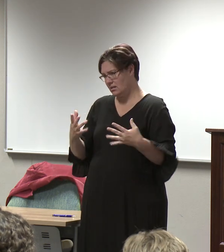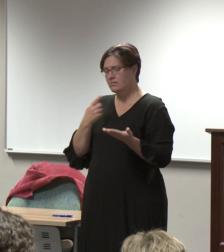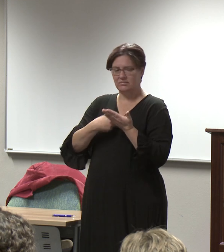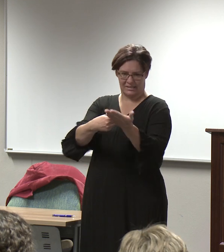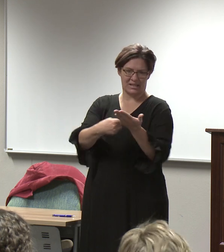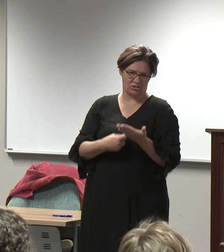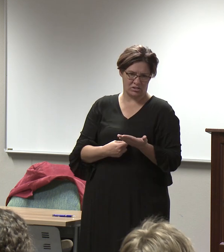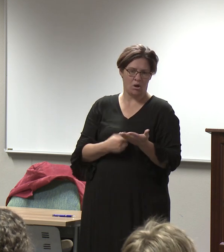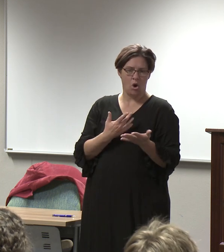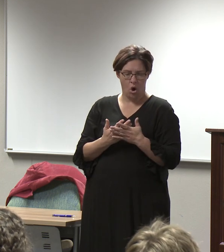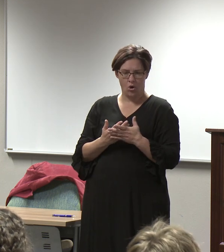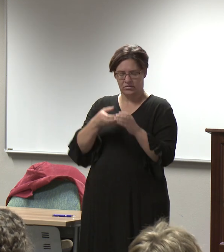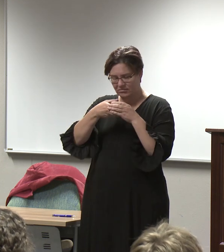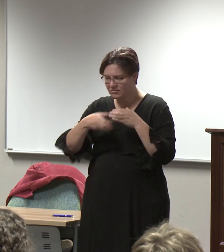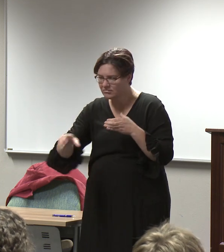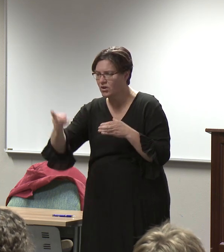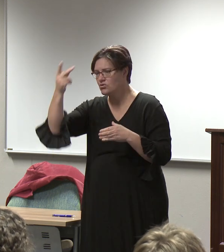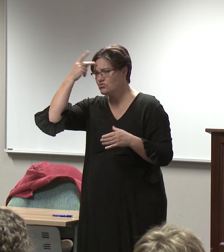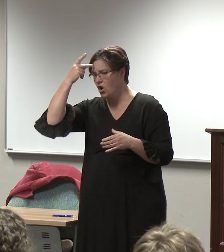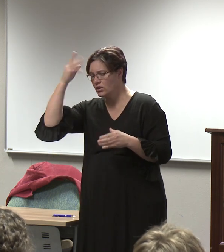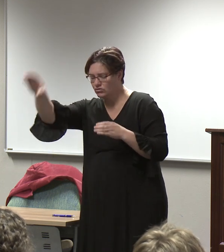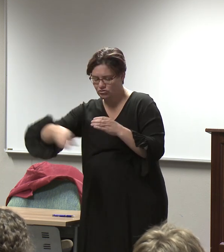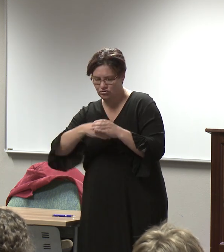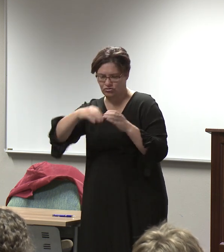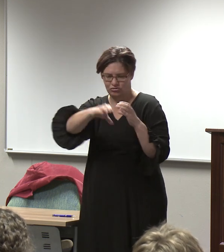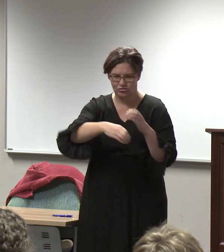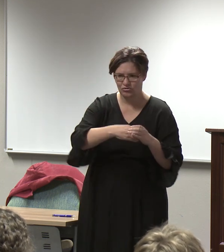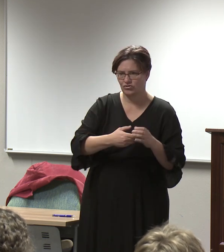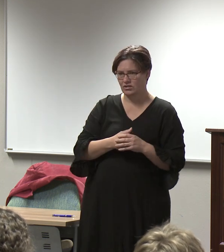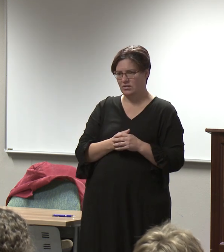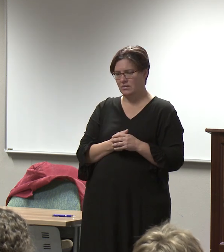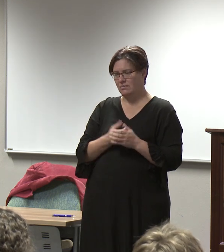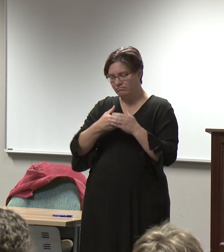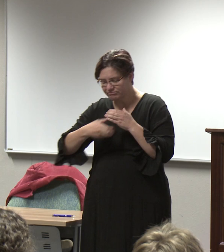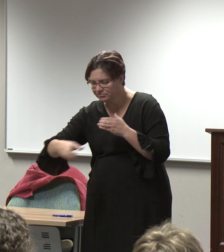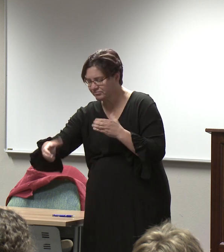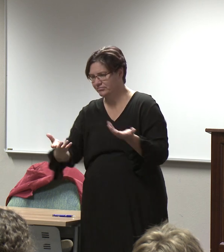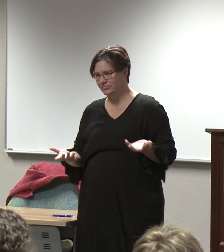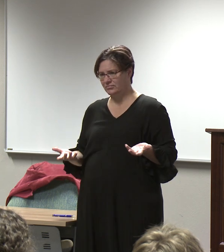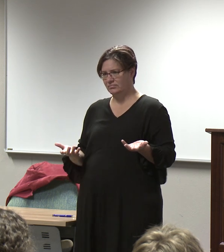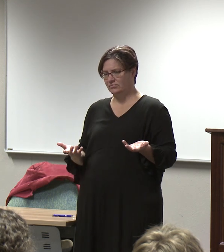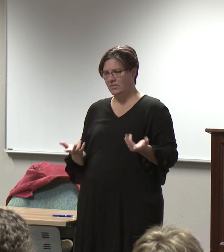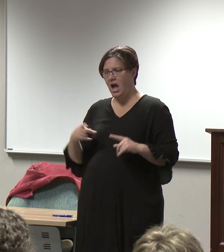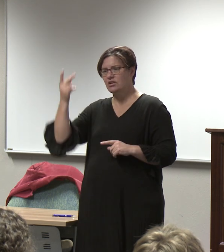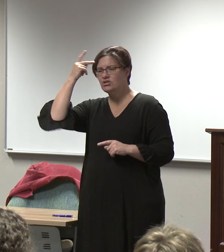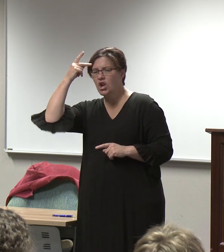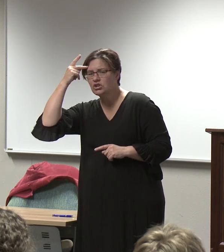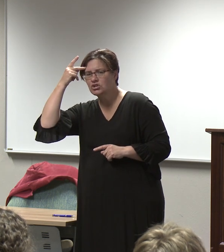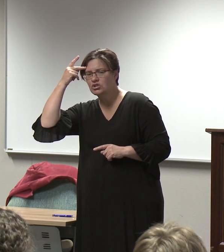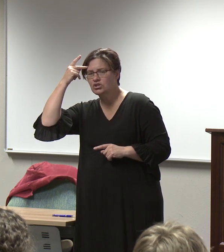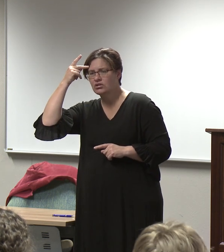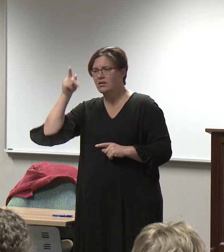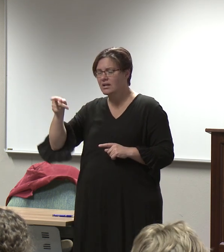discussion on decolonizing knowledge and the university. And the premise is, as far as knowledge is concerned, you can see